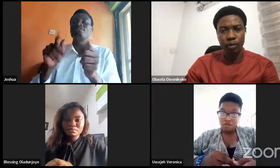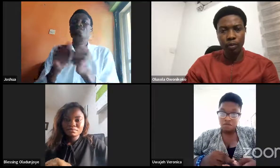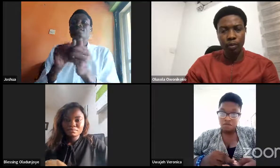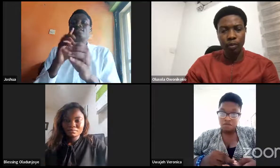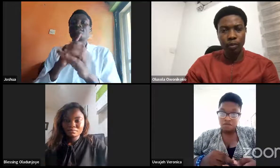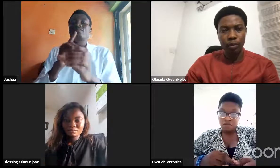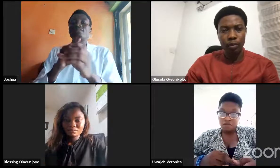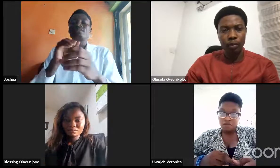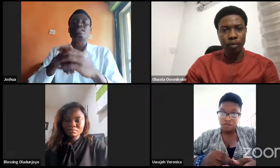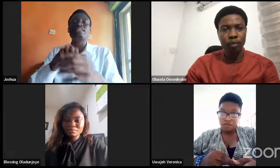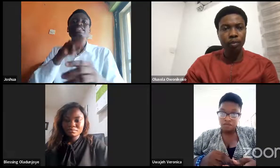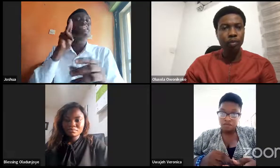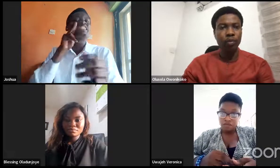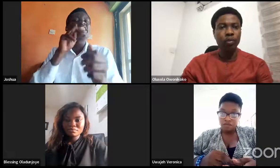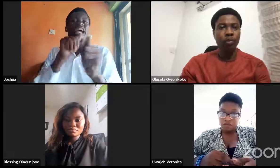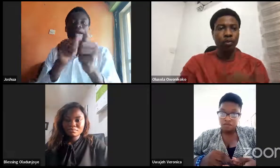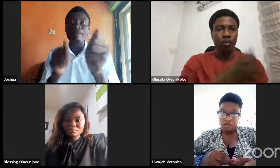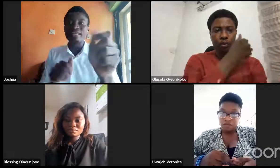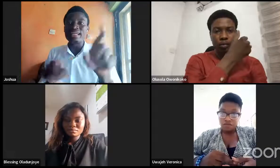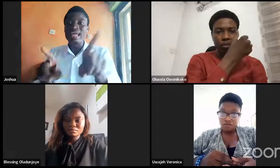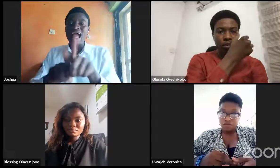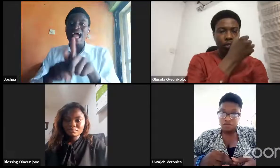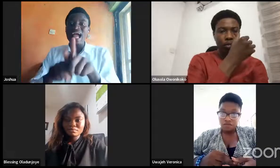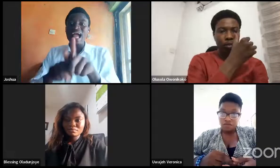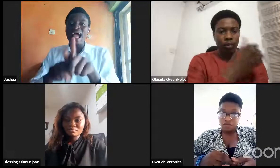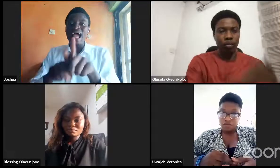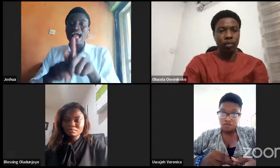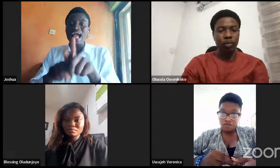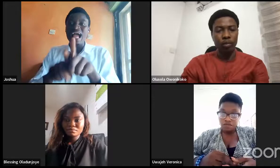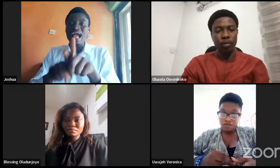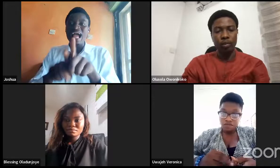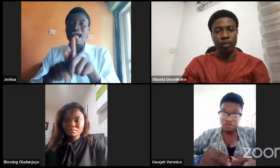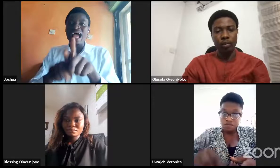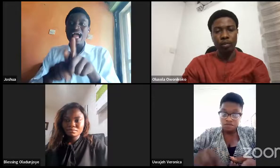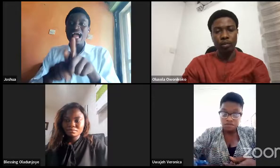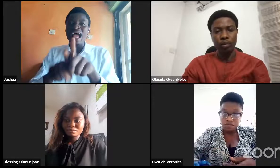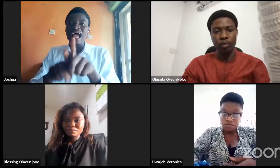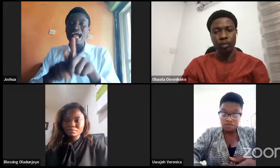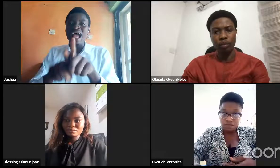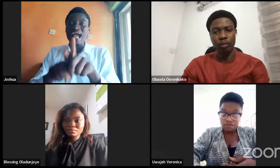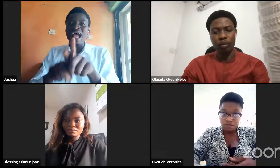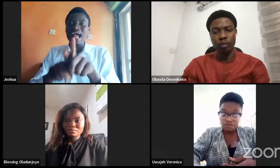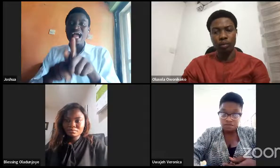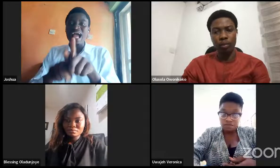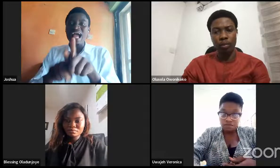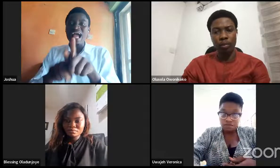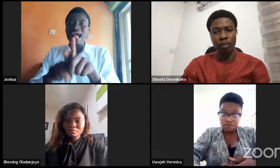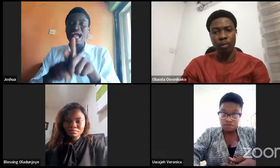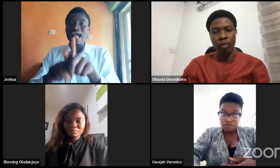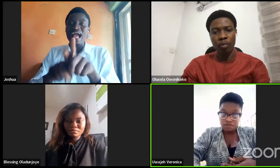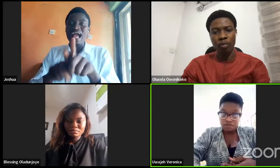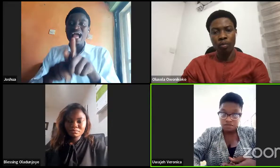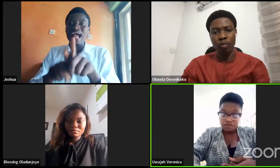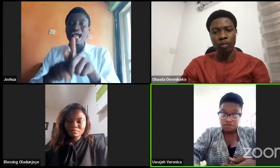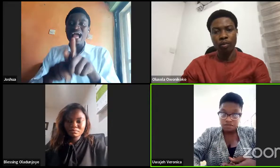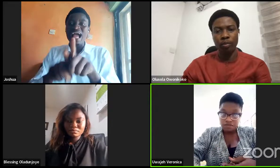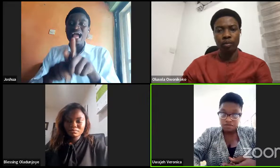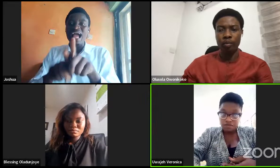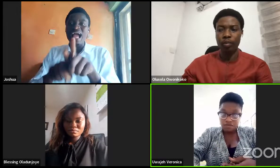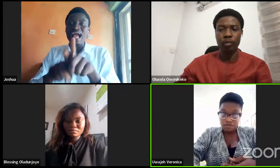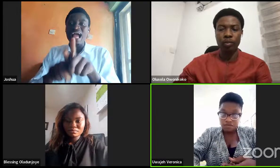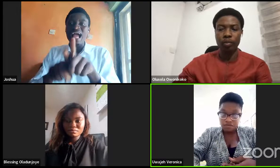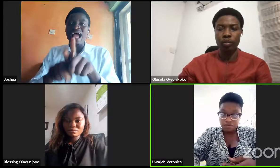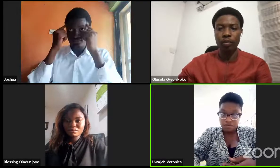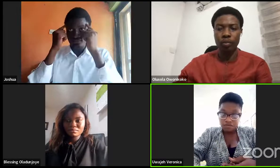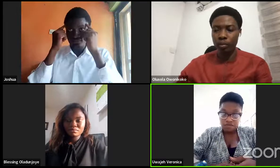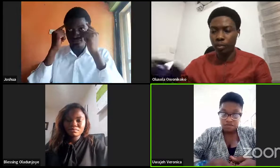inclusion to digital technology is concerned, because so this, we are talking about a community that's about over 25 million, strong, population. So if you leave